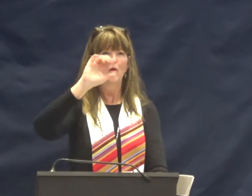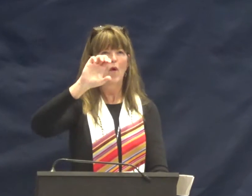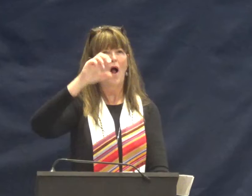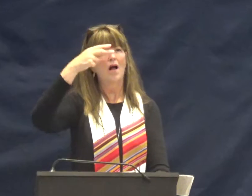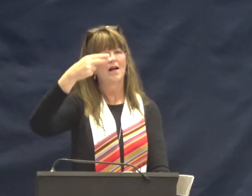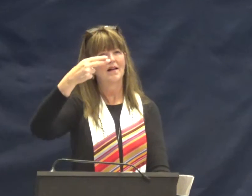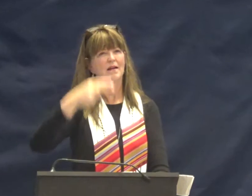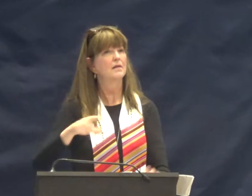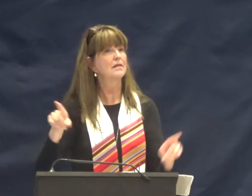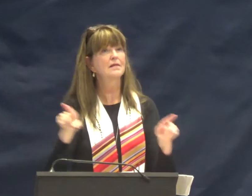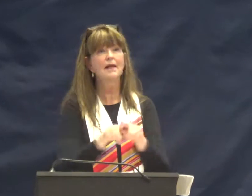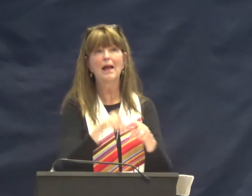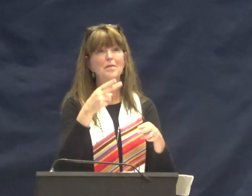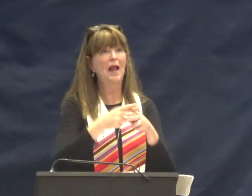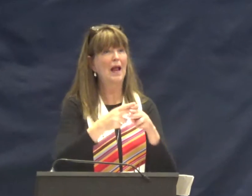ruach. Ruach.